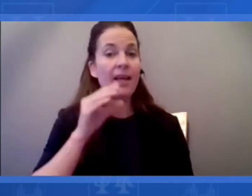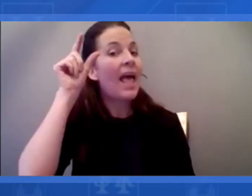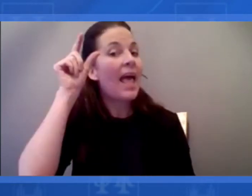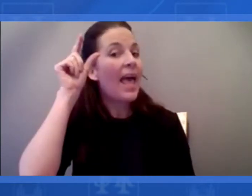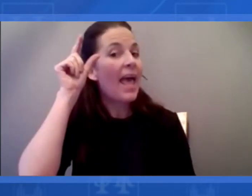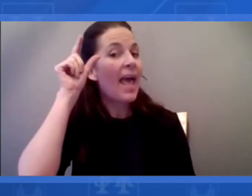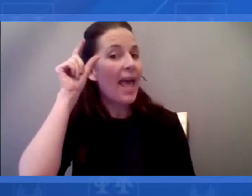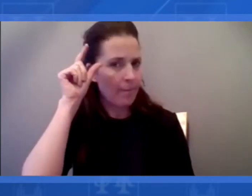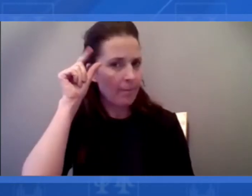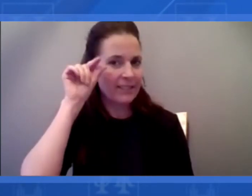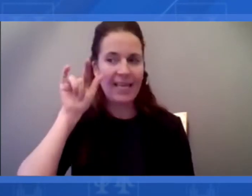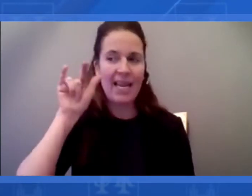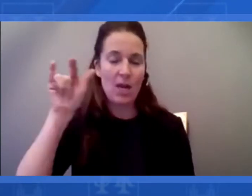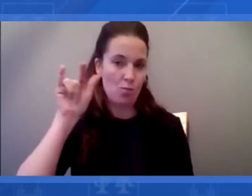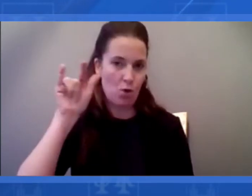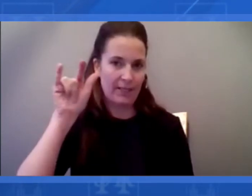Airport.